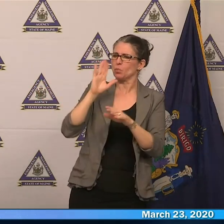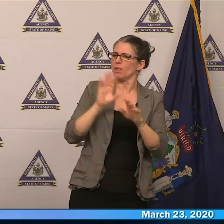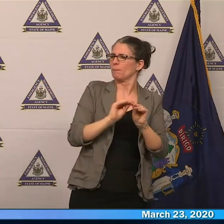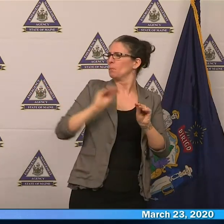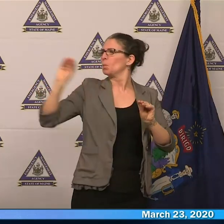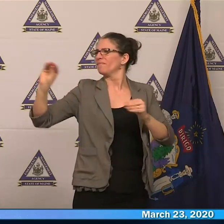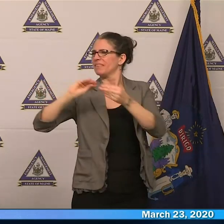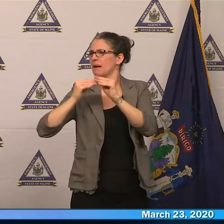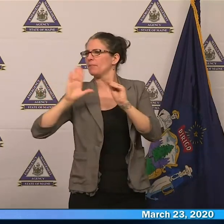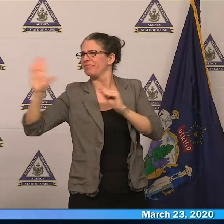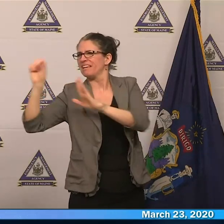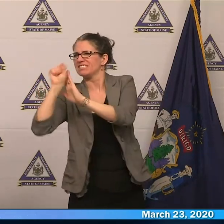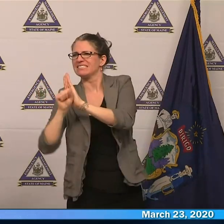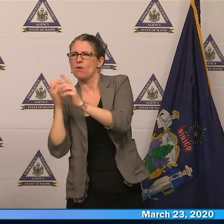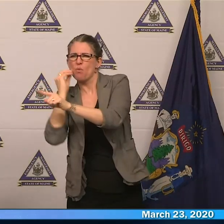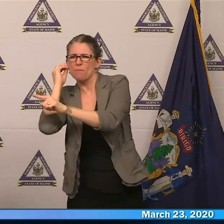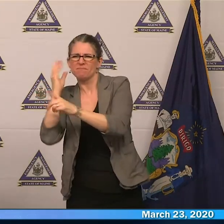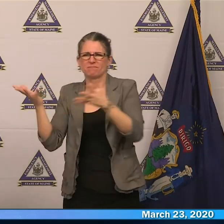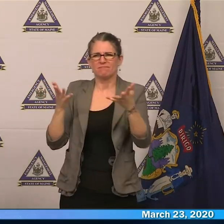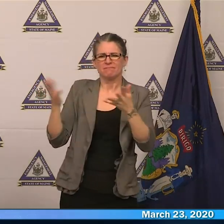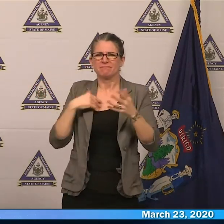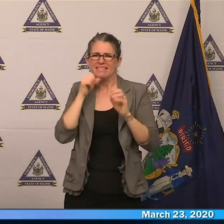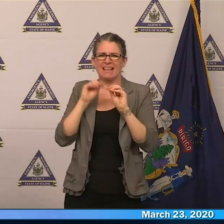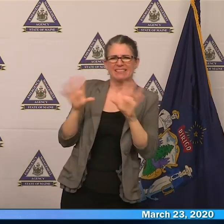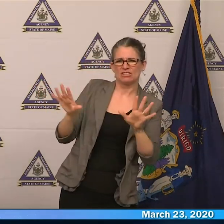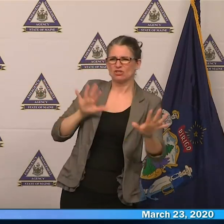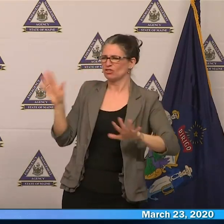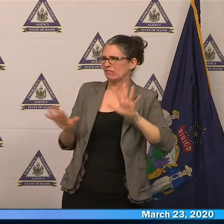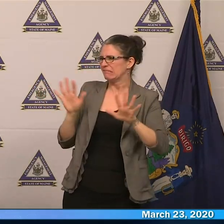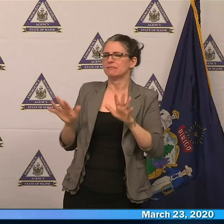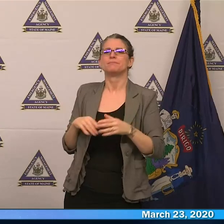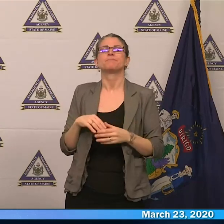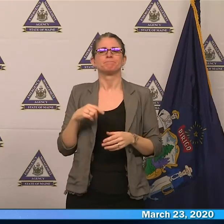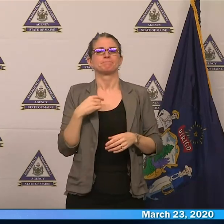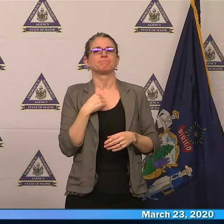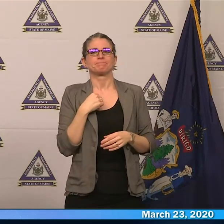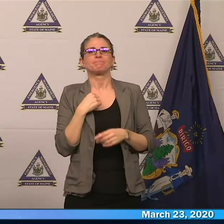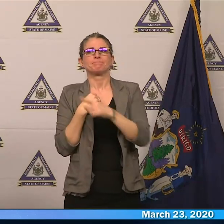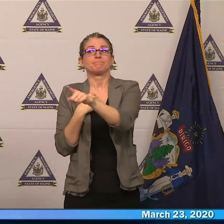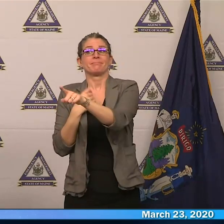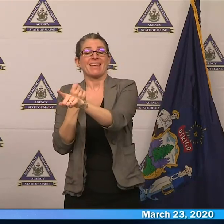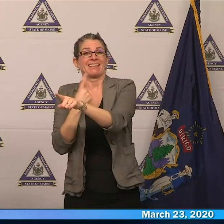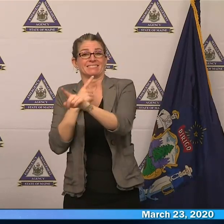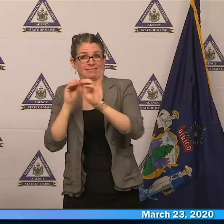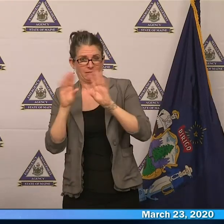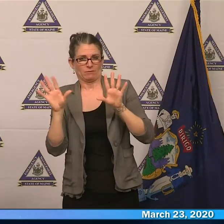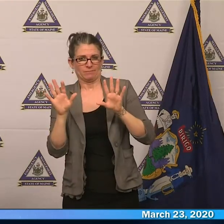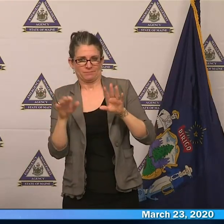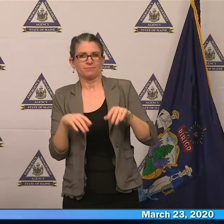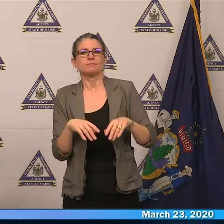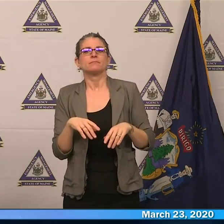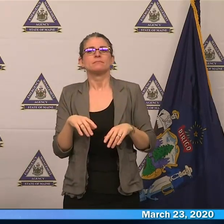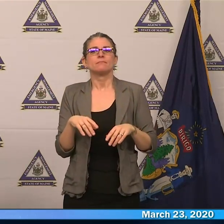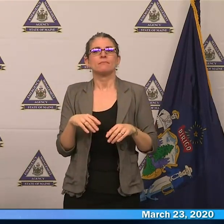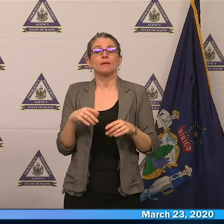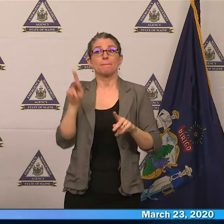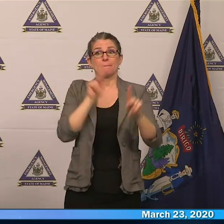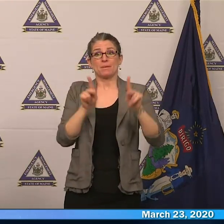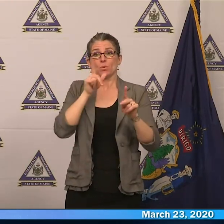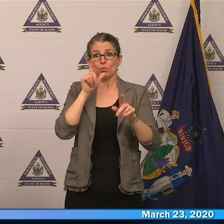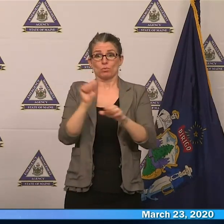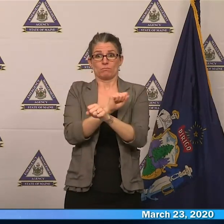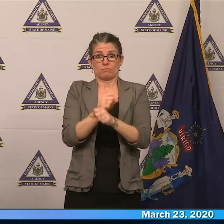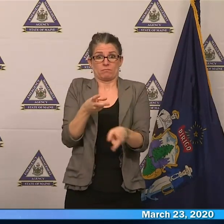Yep. So Kevin's question is how we count and work with individuals who may be permanent out-of-state